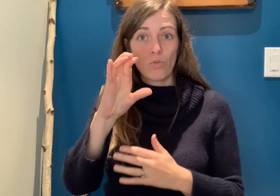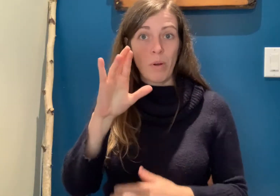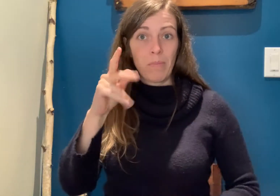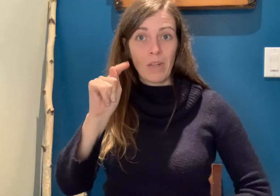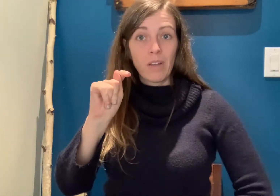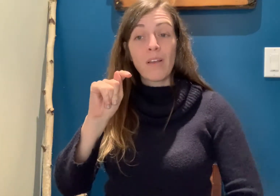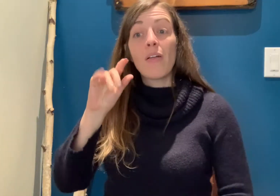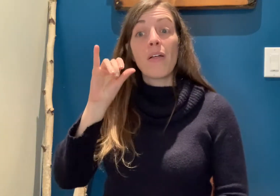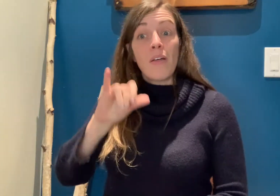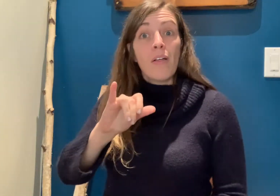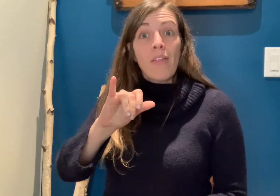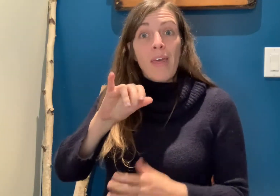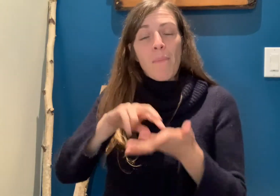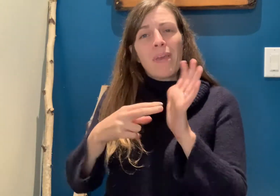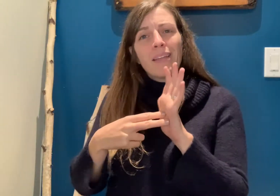script.